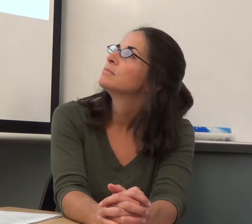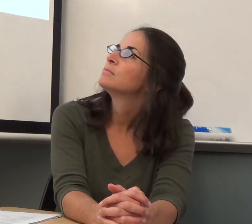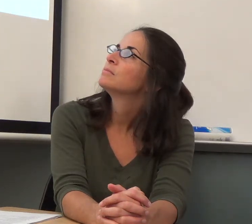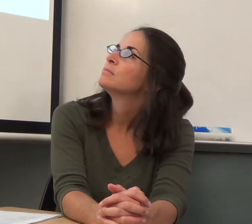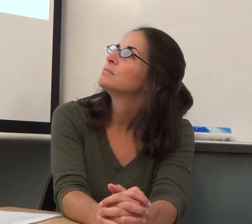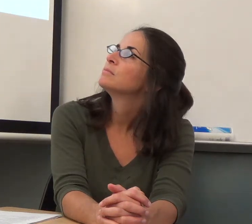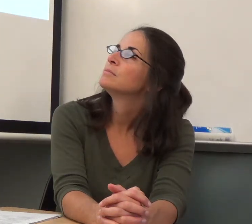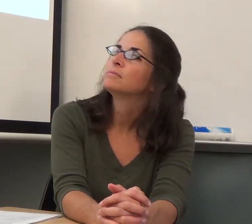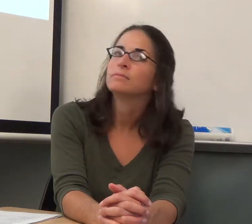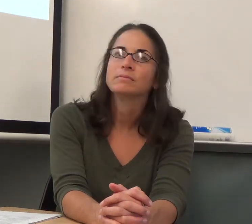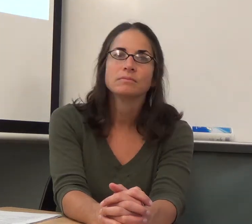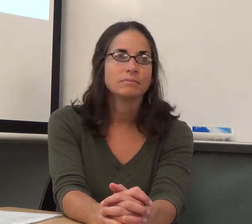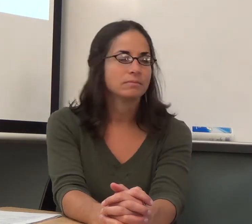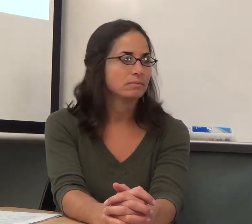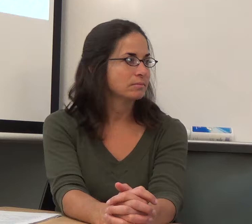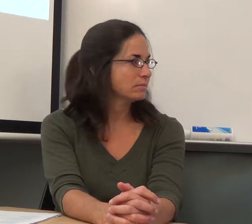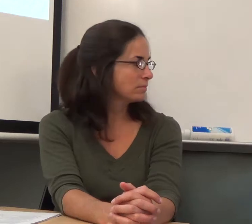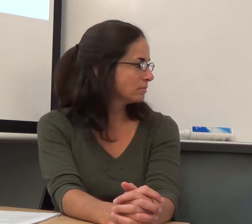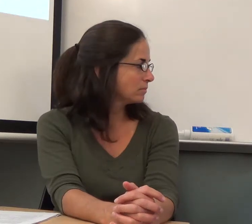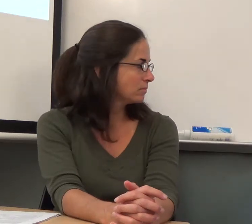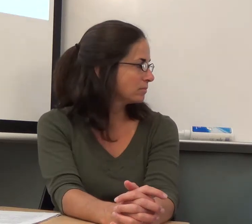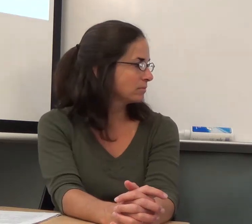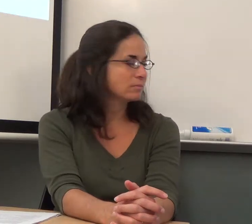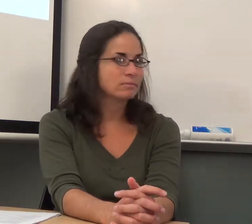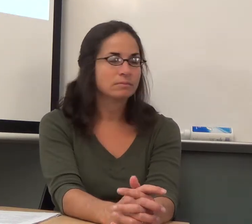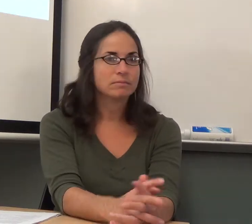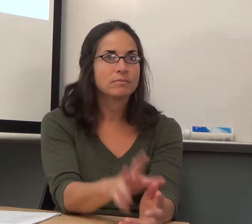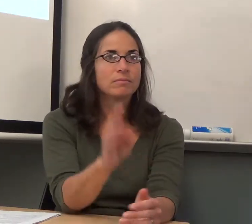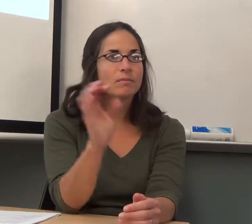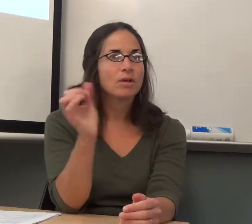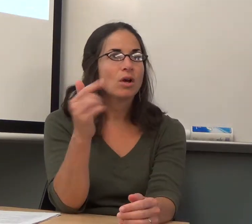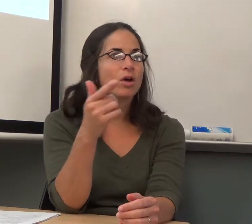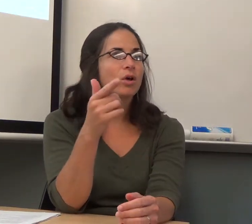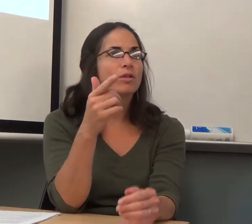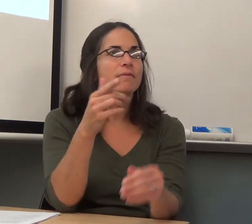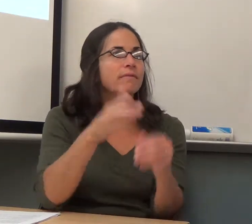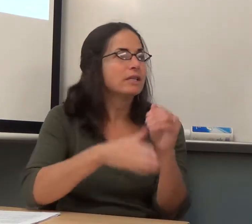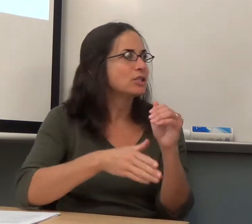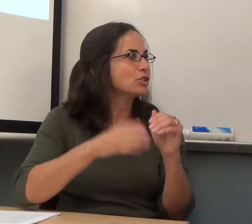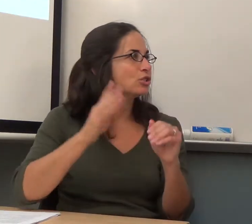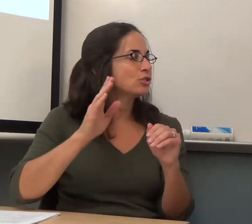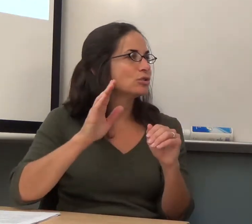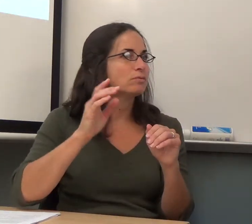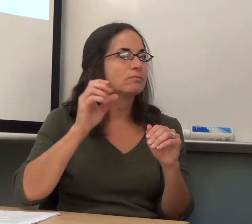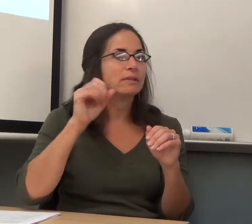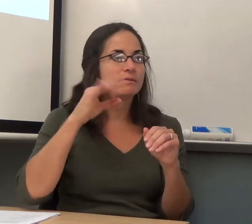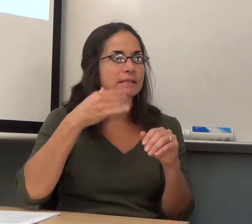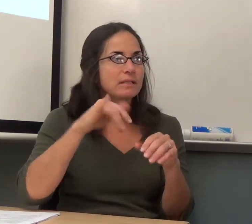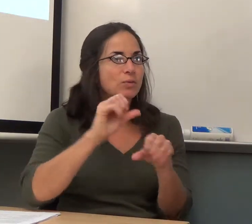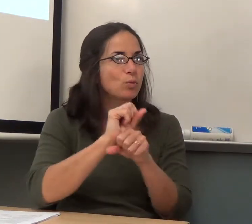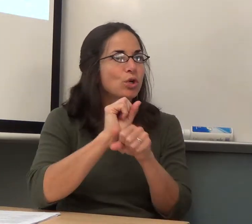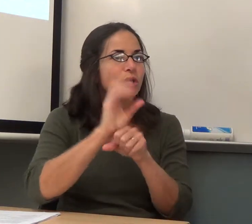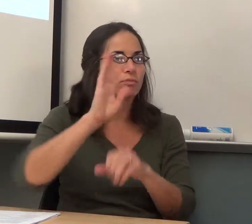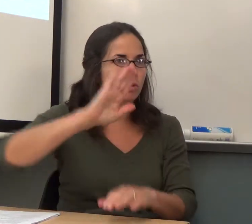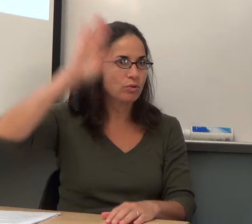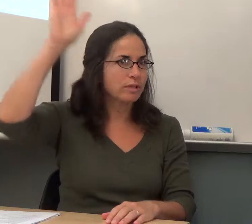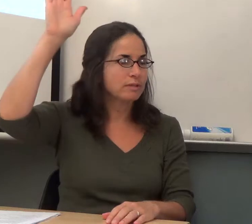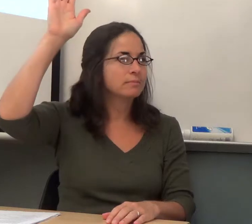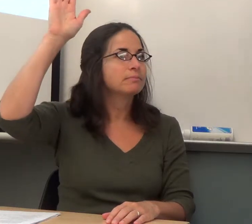Raise your hand if you're still working on this. Raise your hand if you're still working, please. Okay, good. Keep going. It's fine. Take your time.